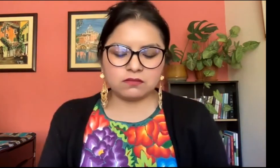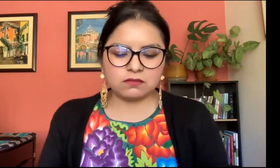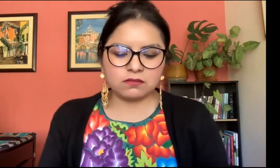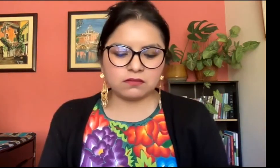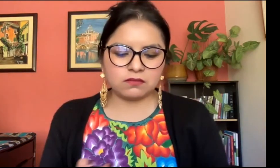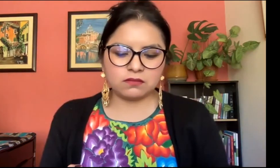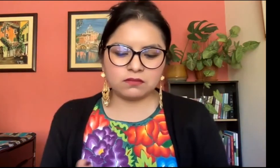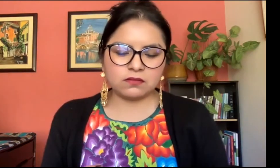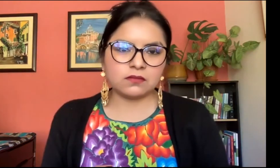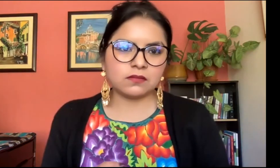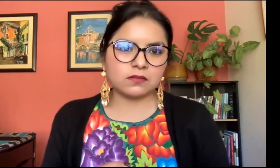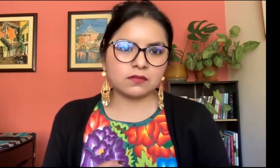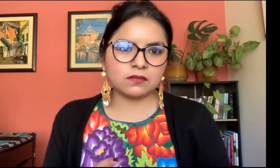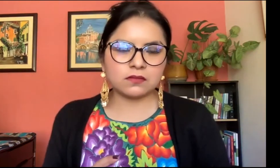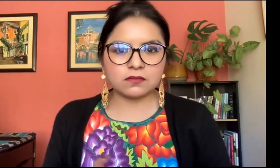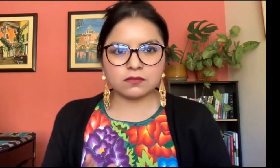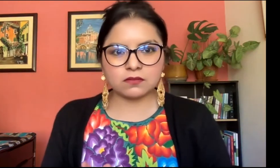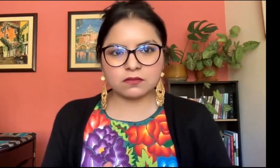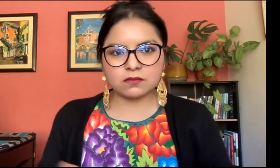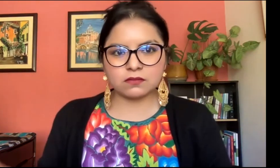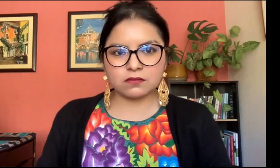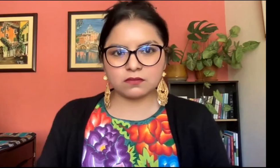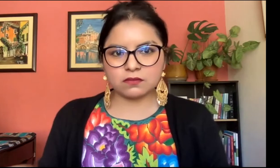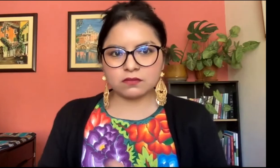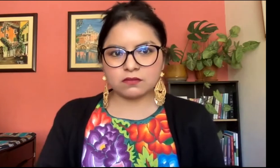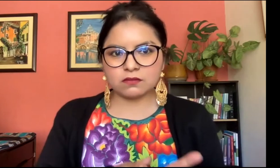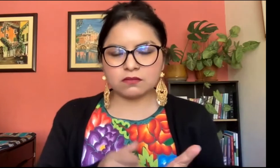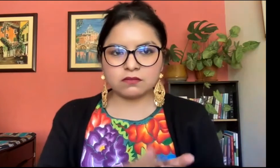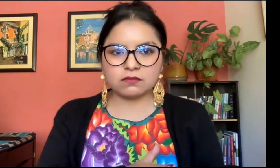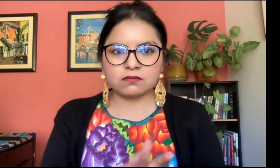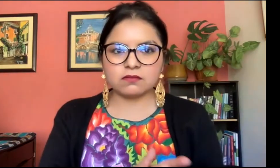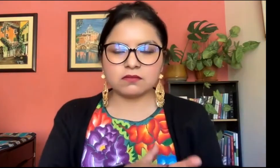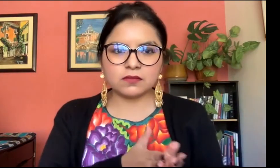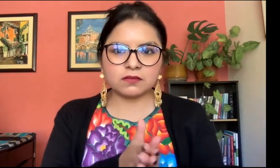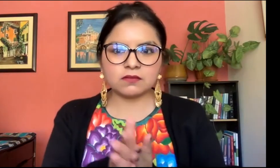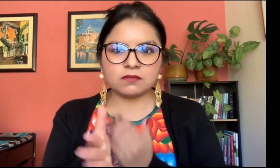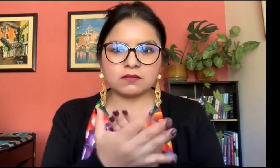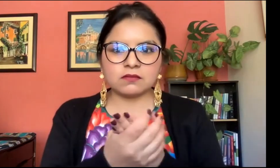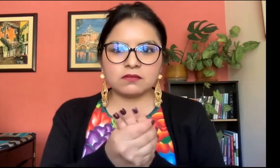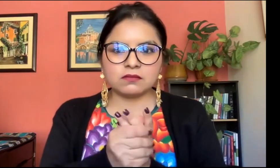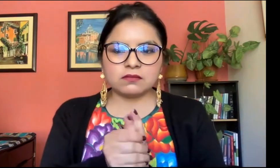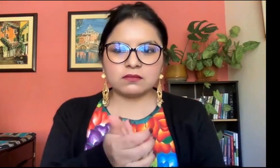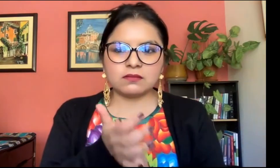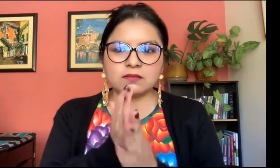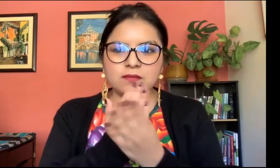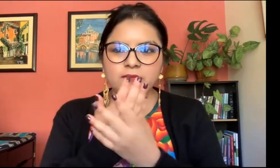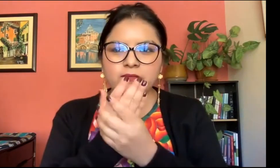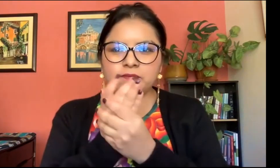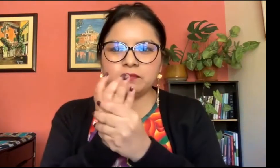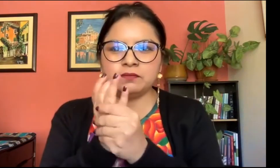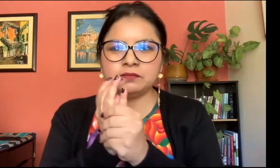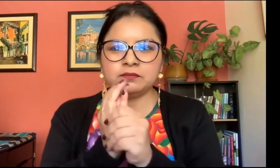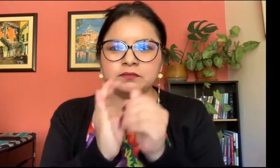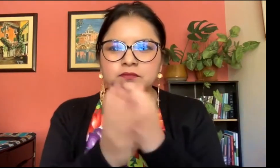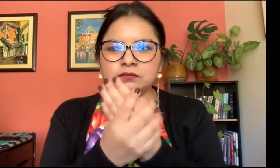women, and not only the older but younger indigenous women at the center, but to give them the opportunity to